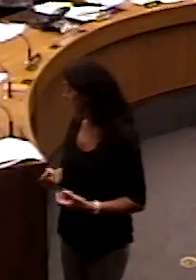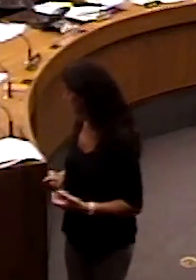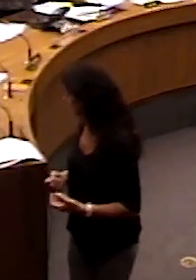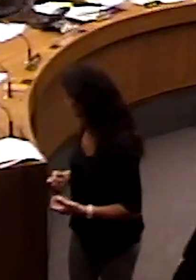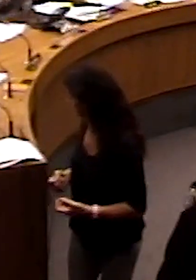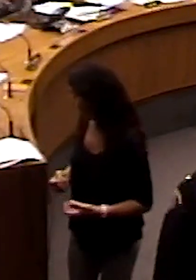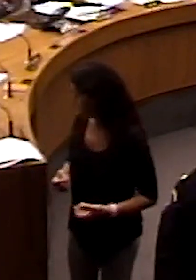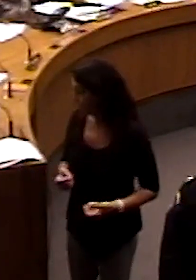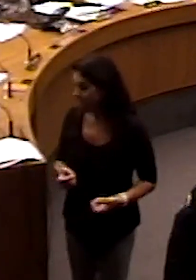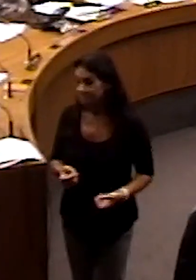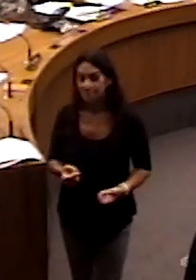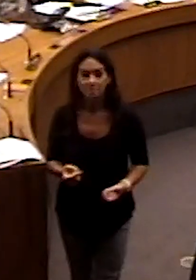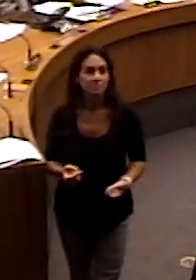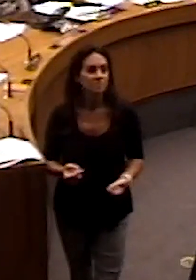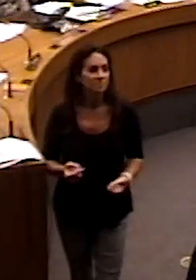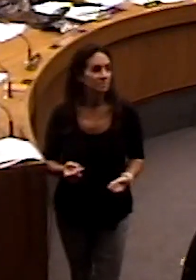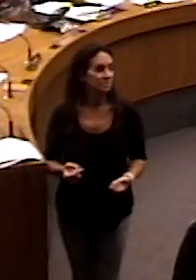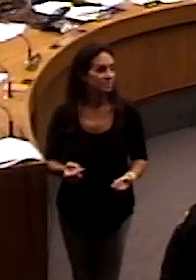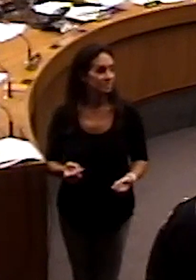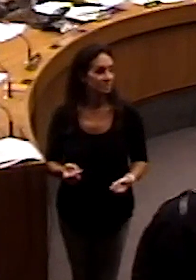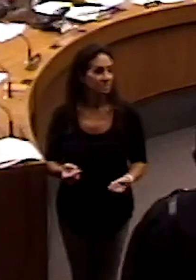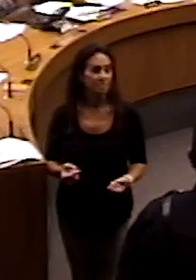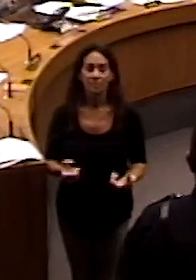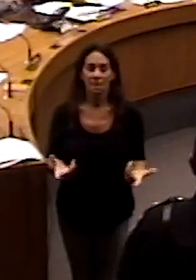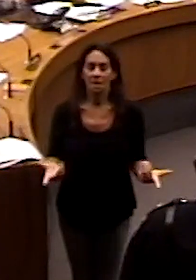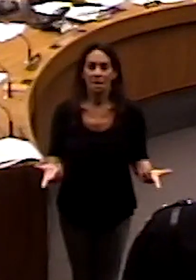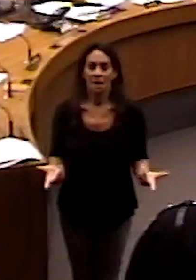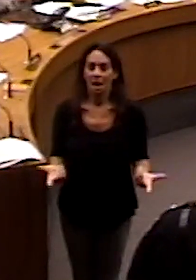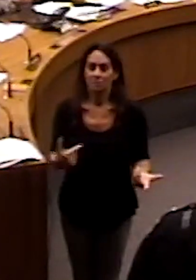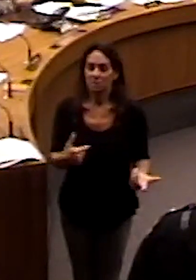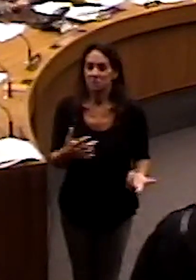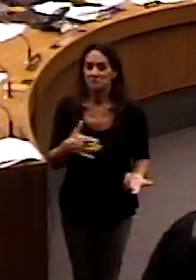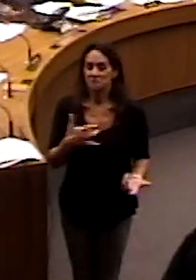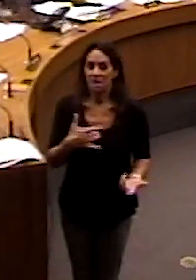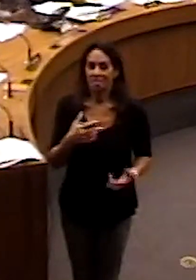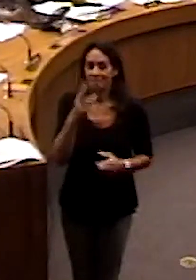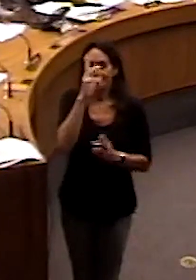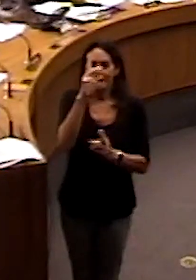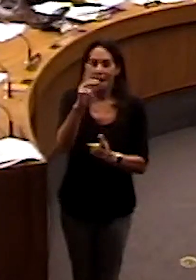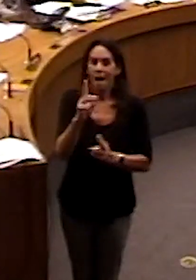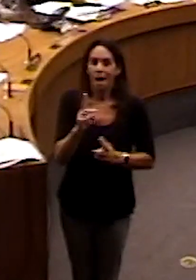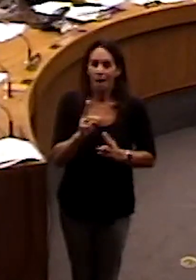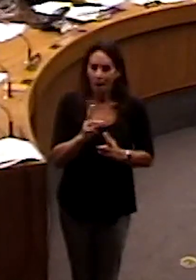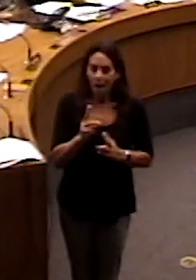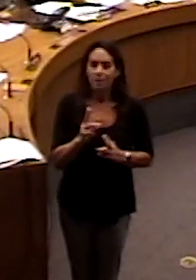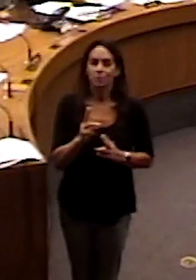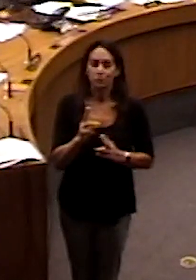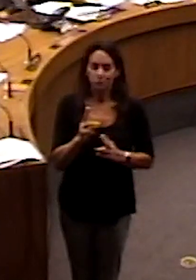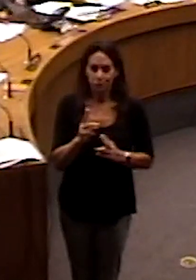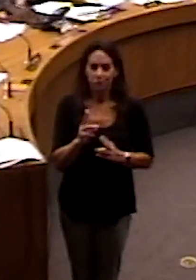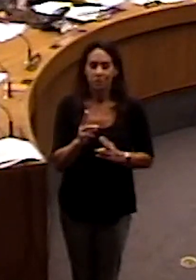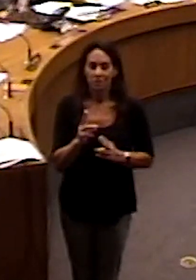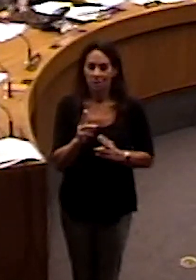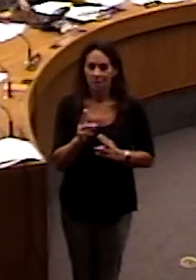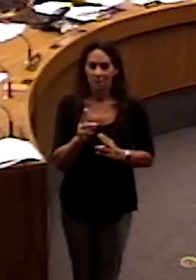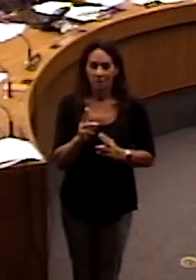bit? No, I just consider it an honor and privilege to serve.